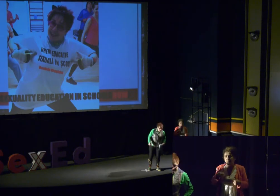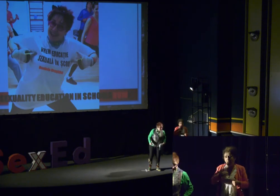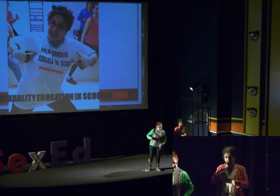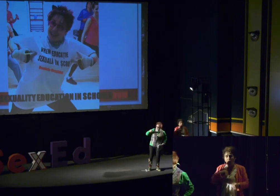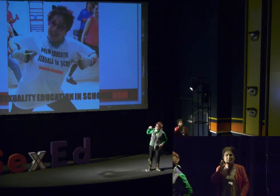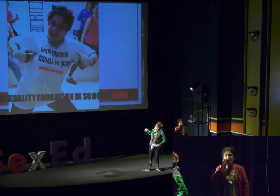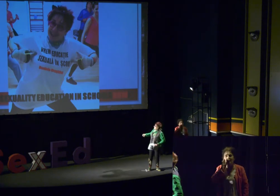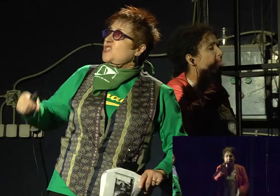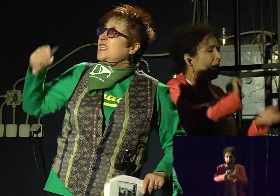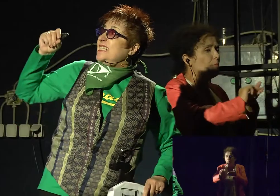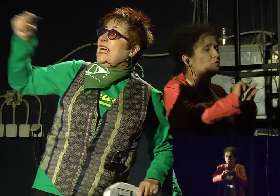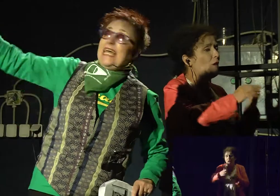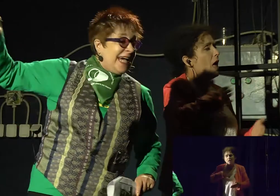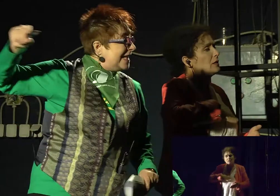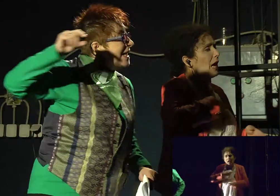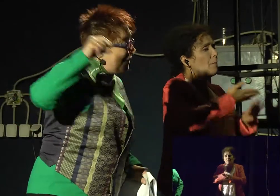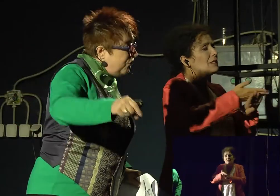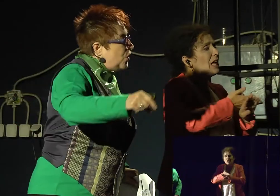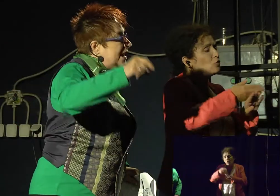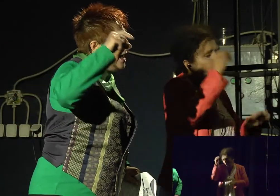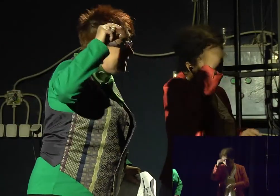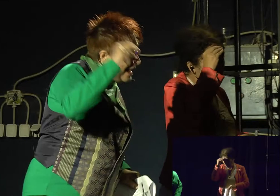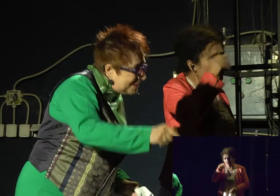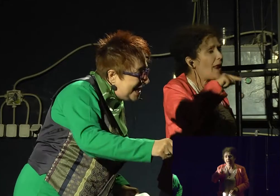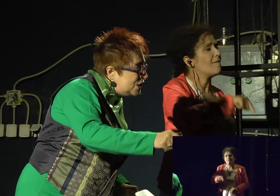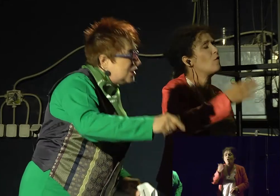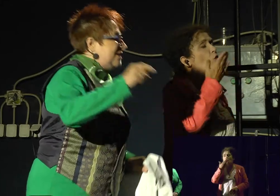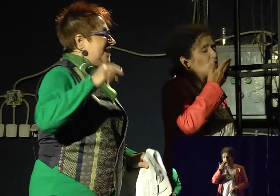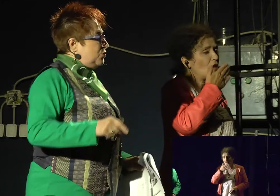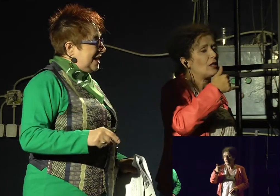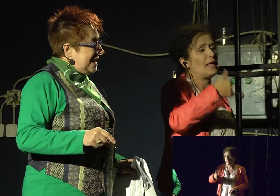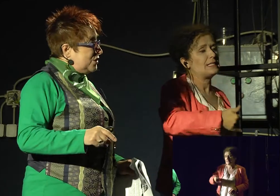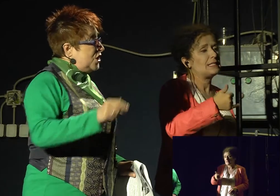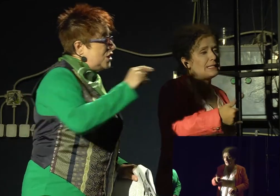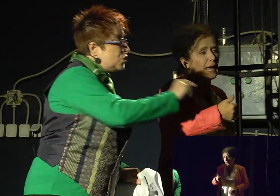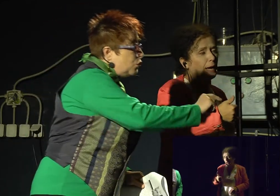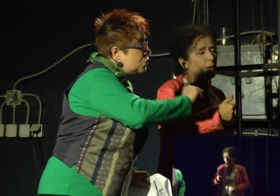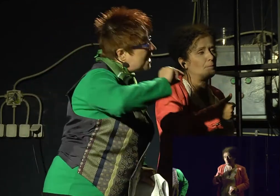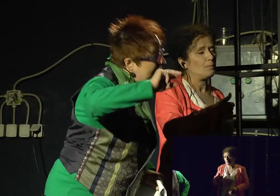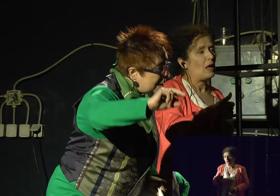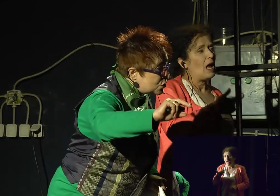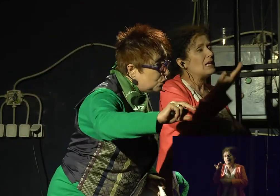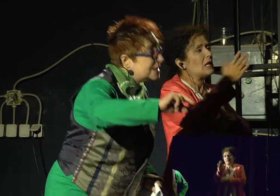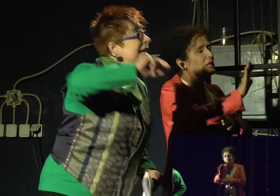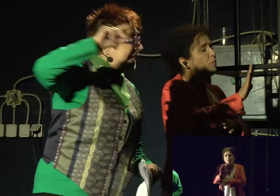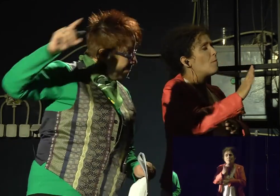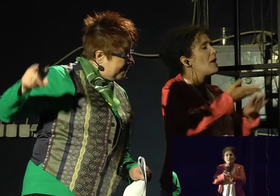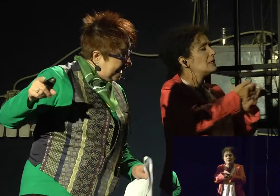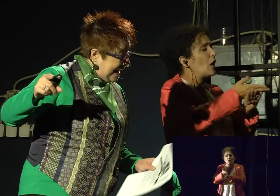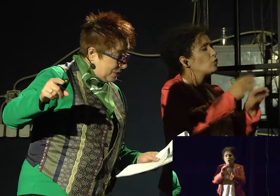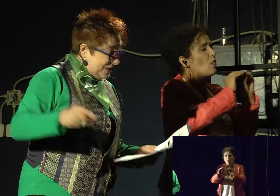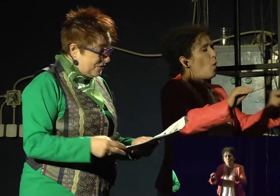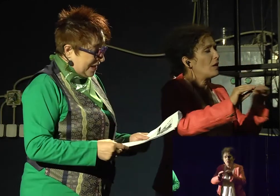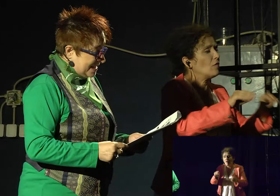now, I'm advocating as fiercely as I can for the application of sexuality education in schools or out of schools, in